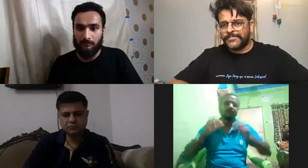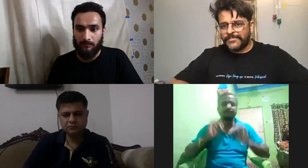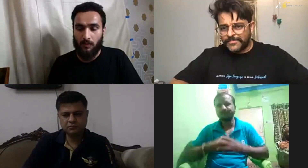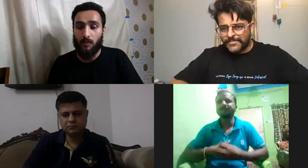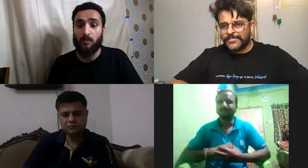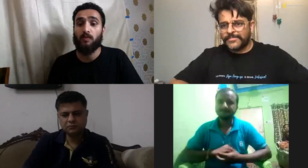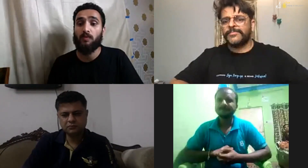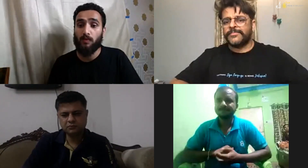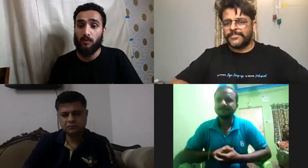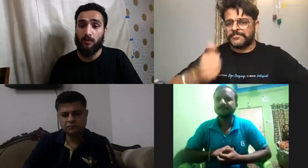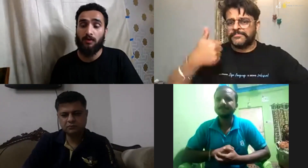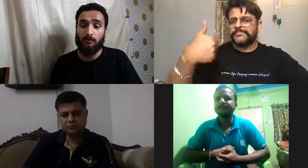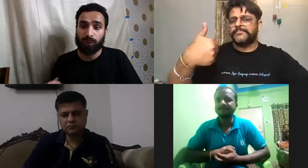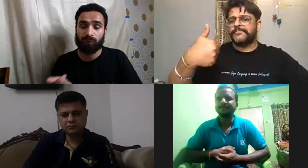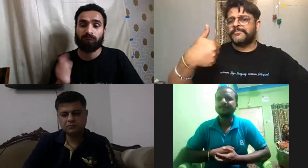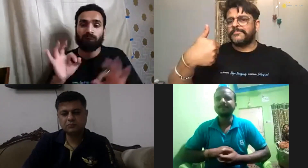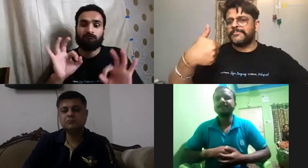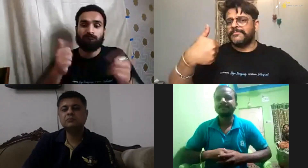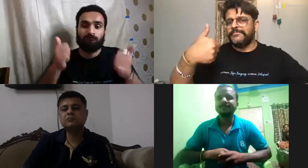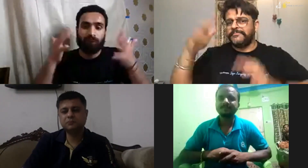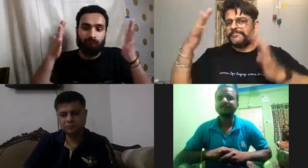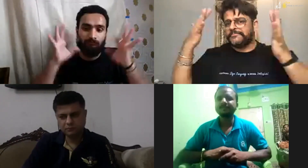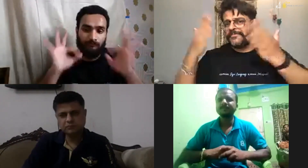our rent, and we're giving that.